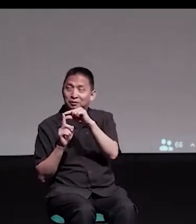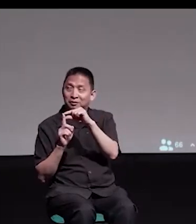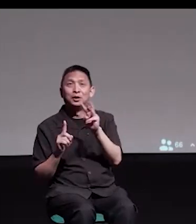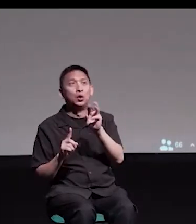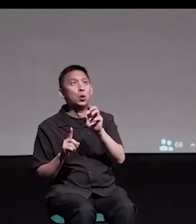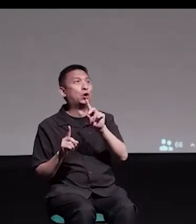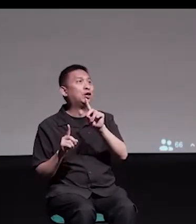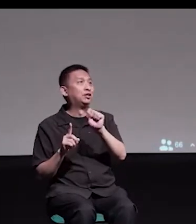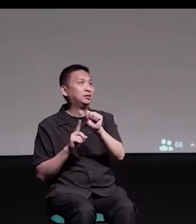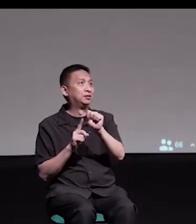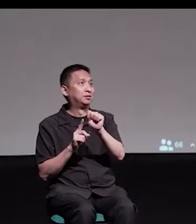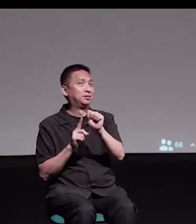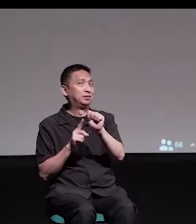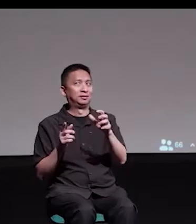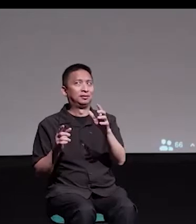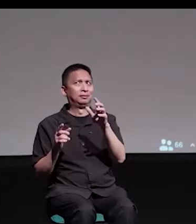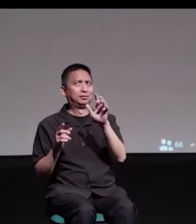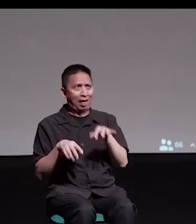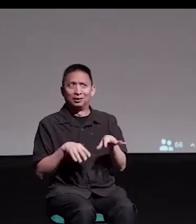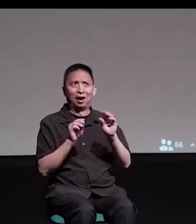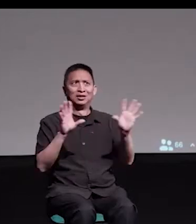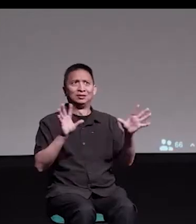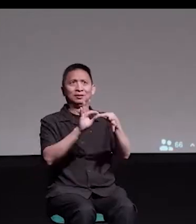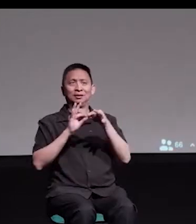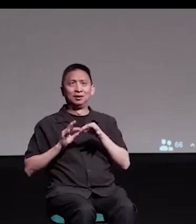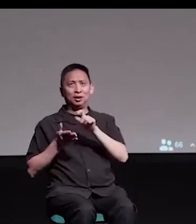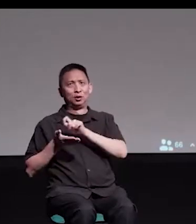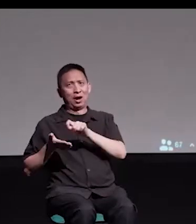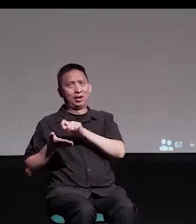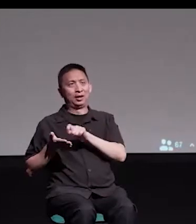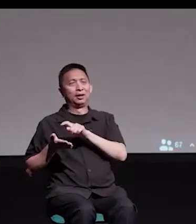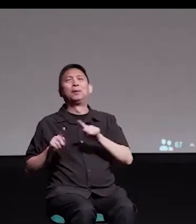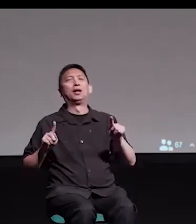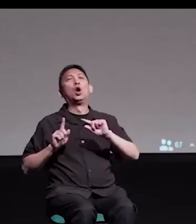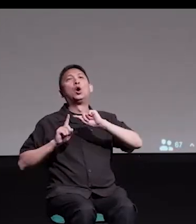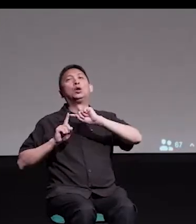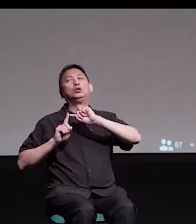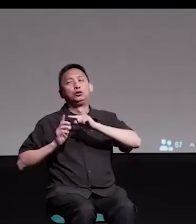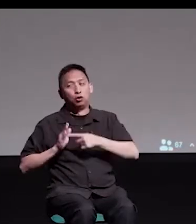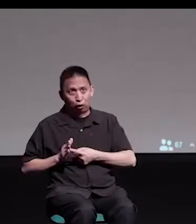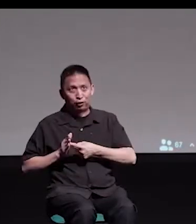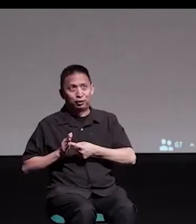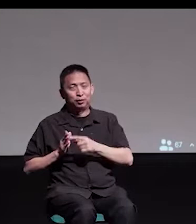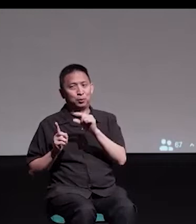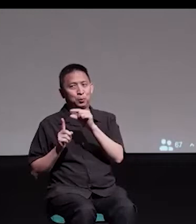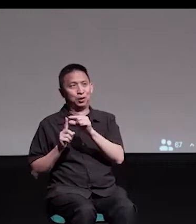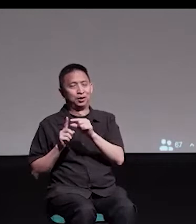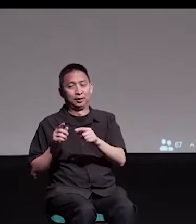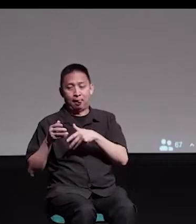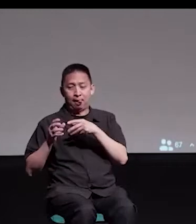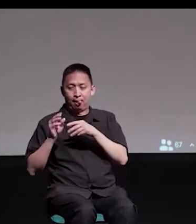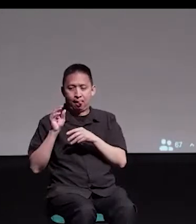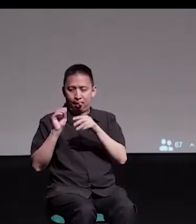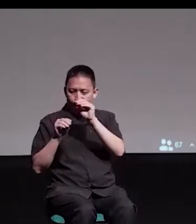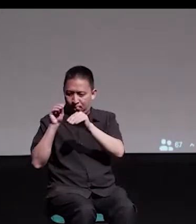very direct reference to what writing is. But words are just the very first stones for creating